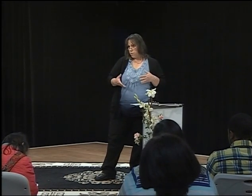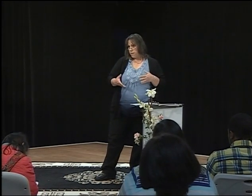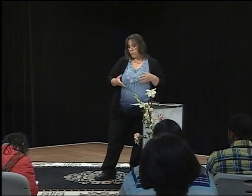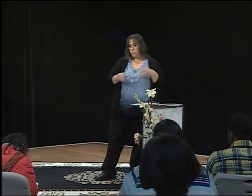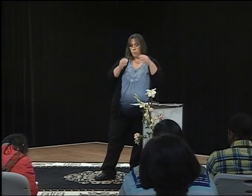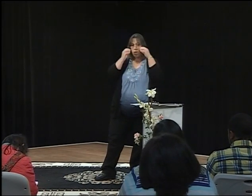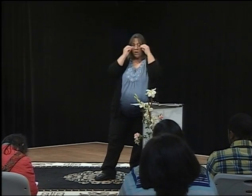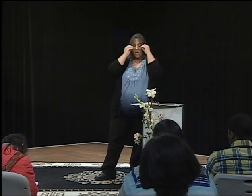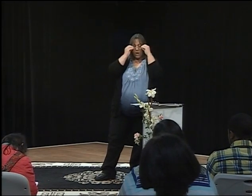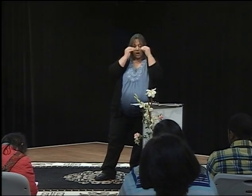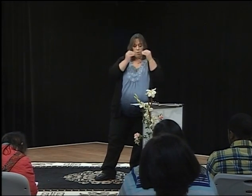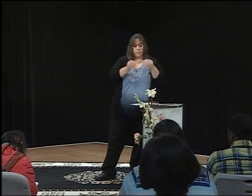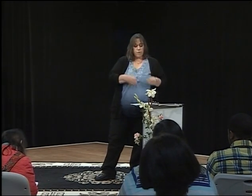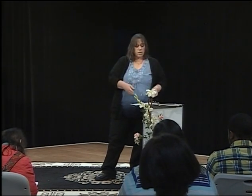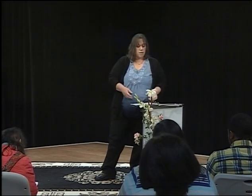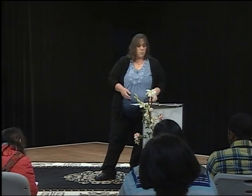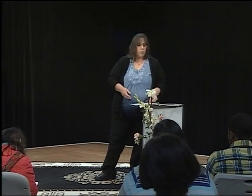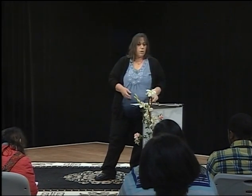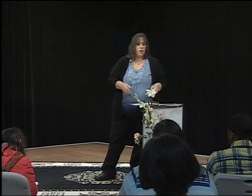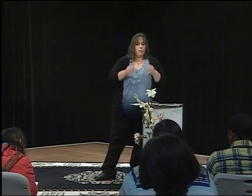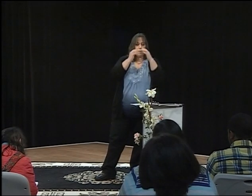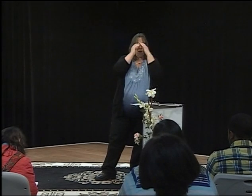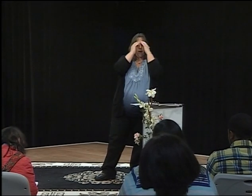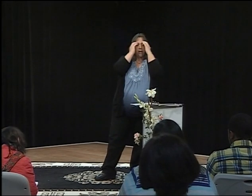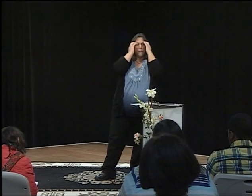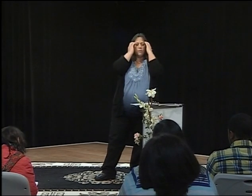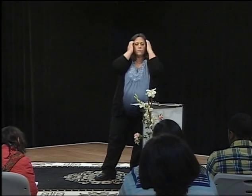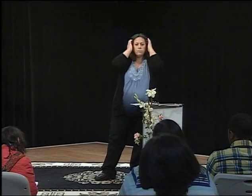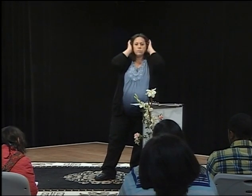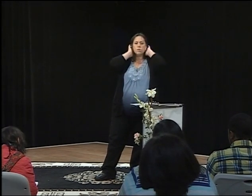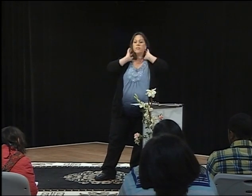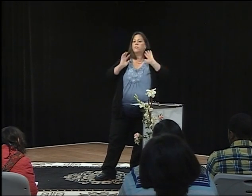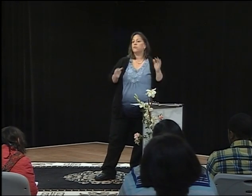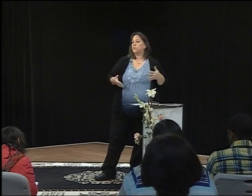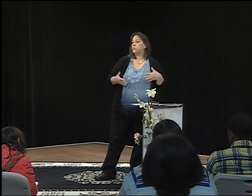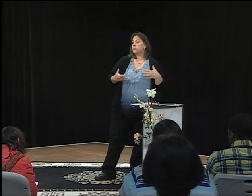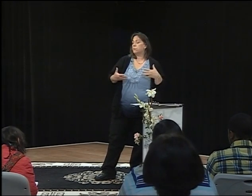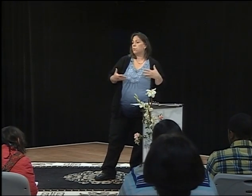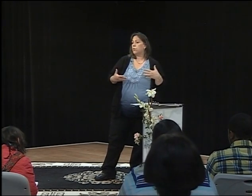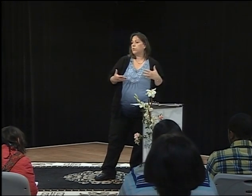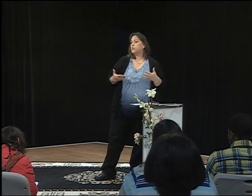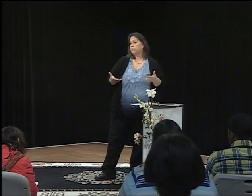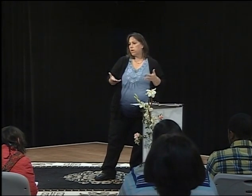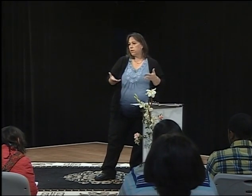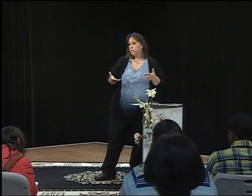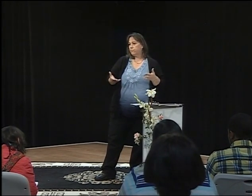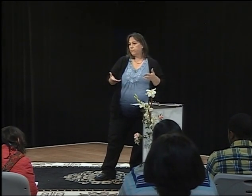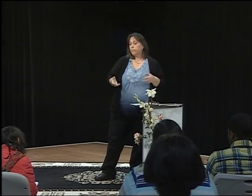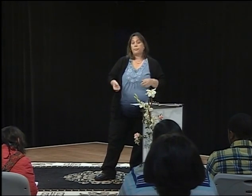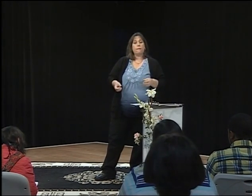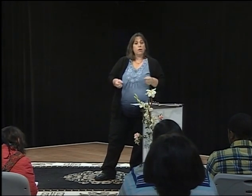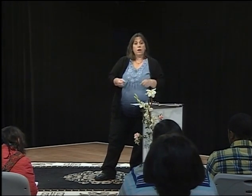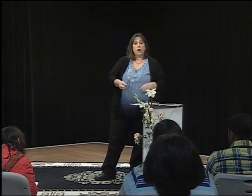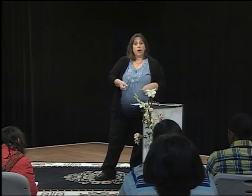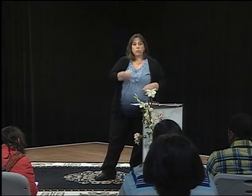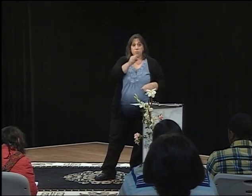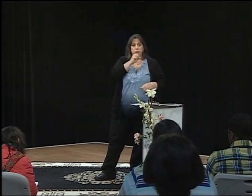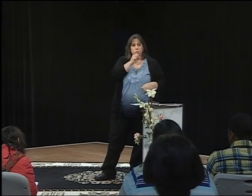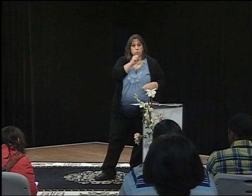them. For example, if I would like to introduce the word drink, I will sign the word